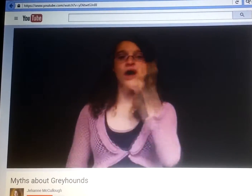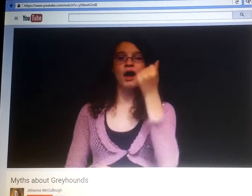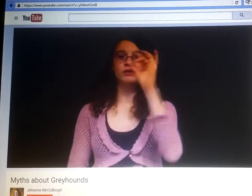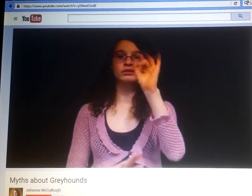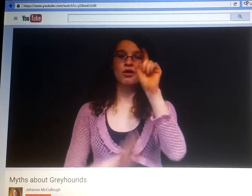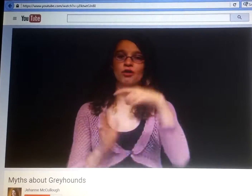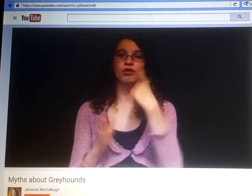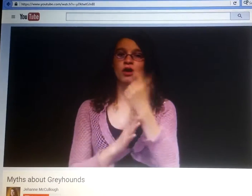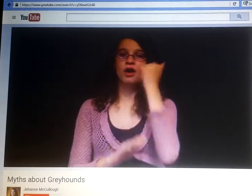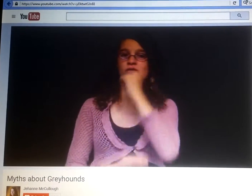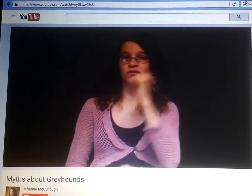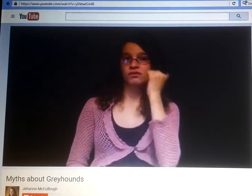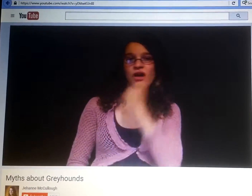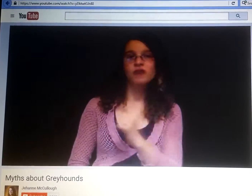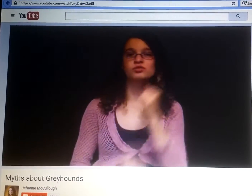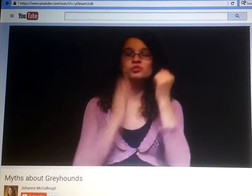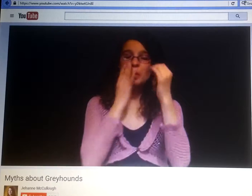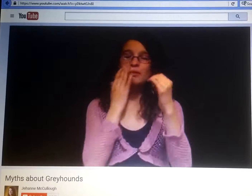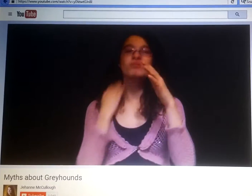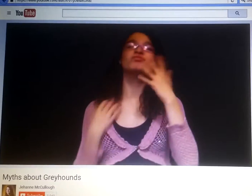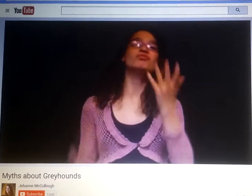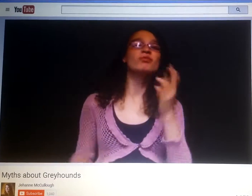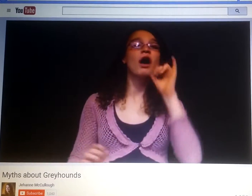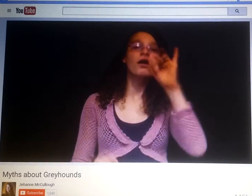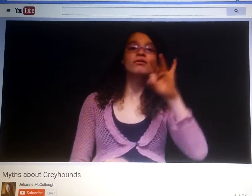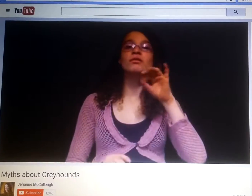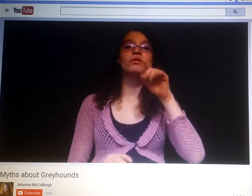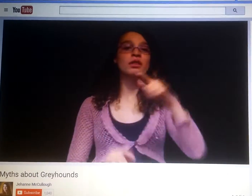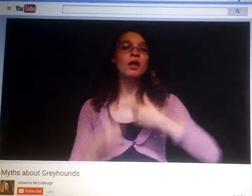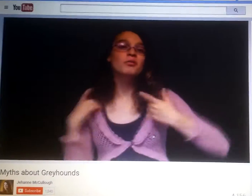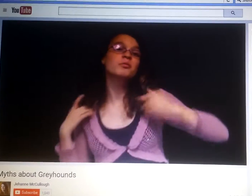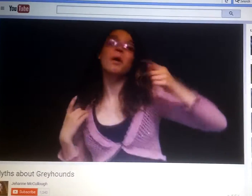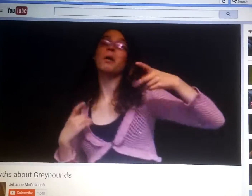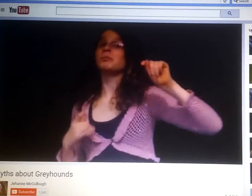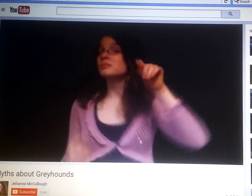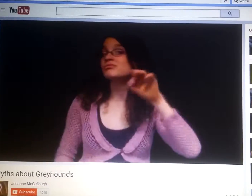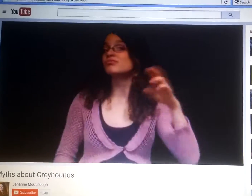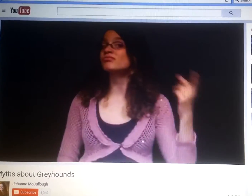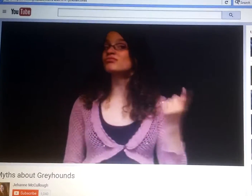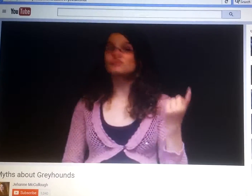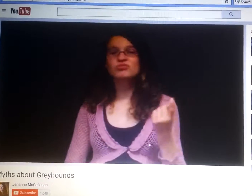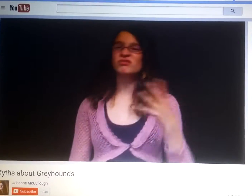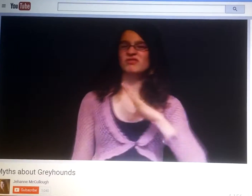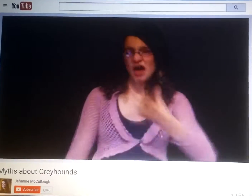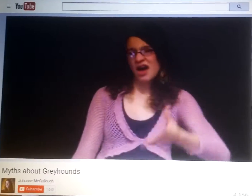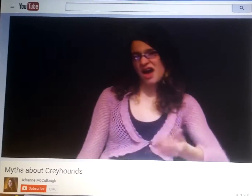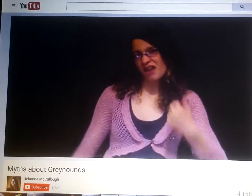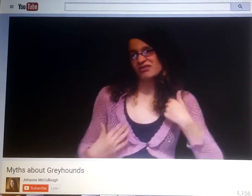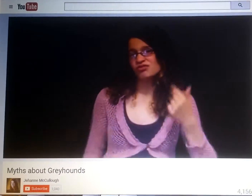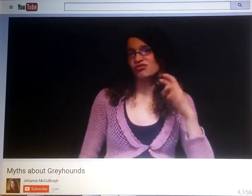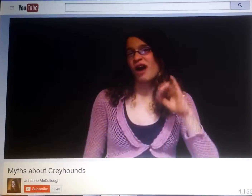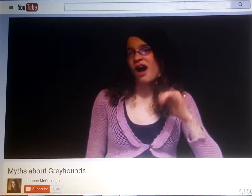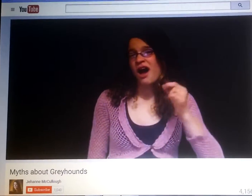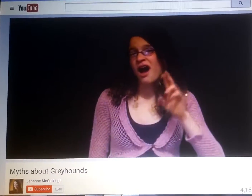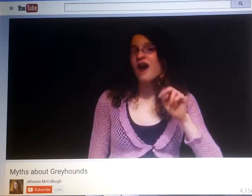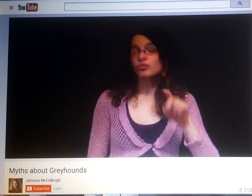and they sleep around 18 hours a day. So, say if you live in an apartment or something like that, it would be really